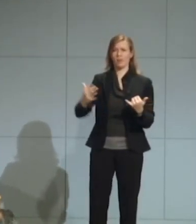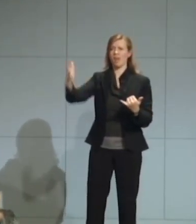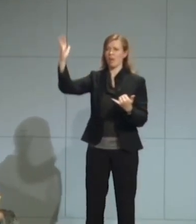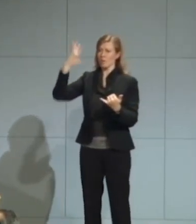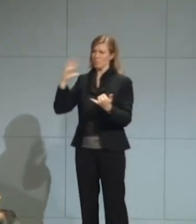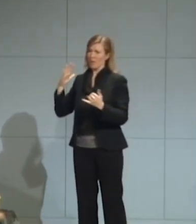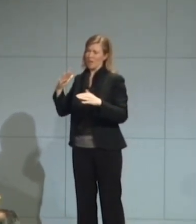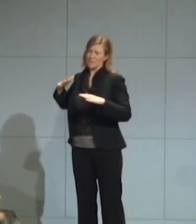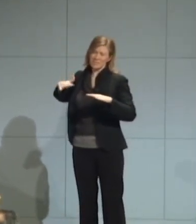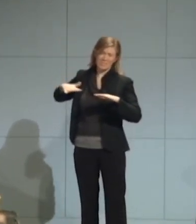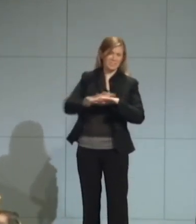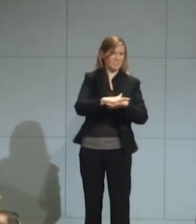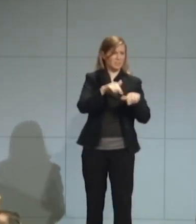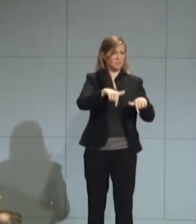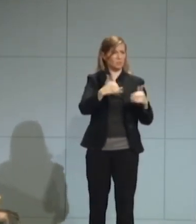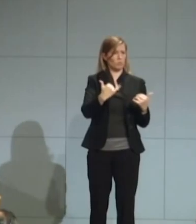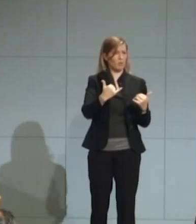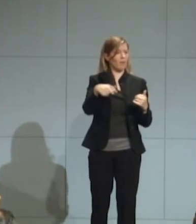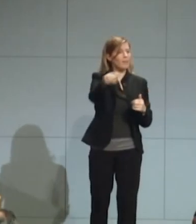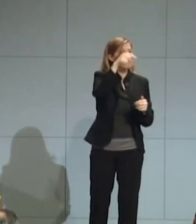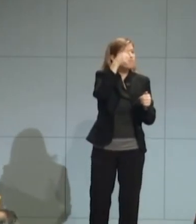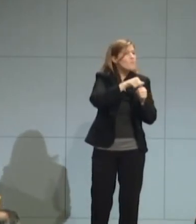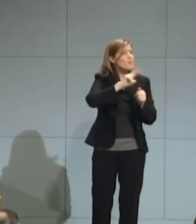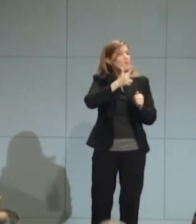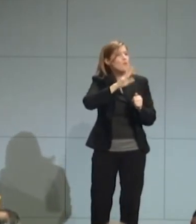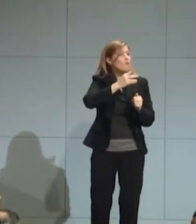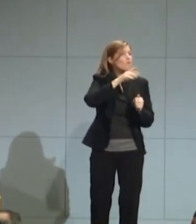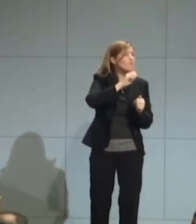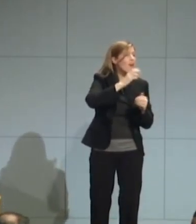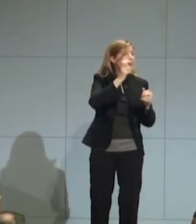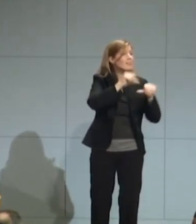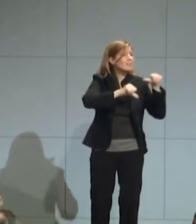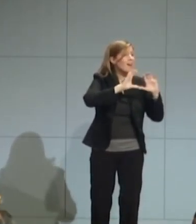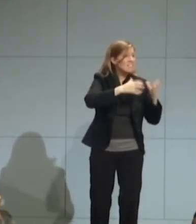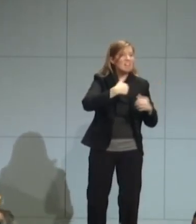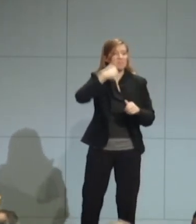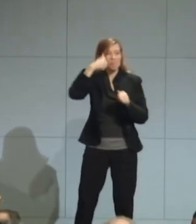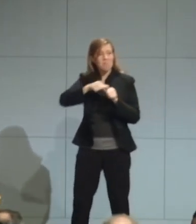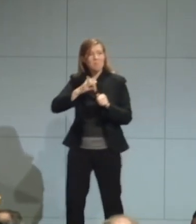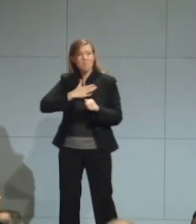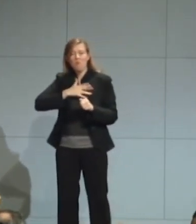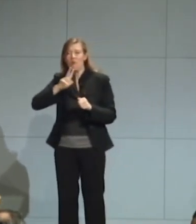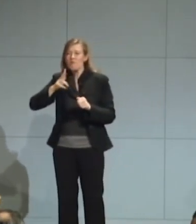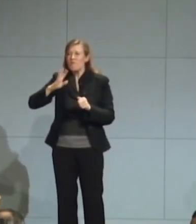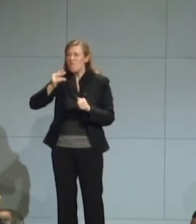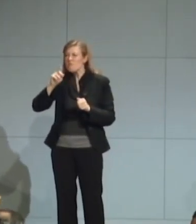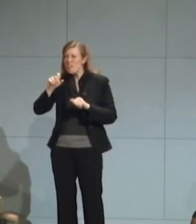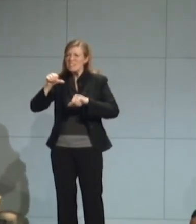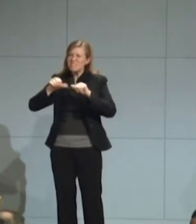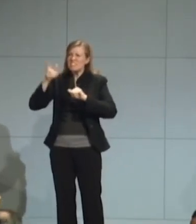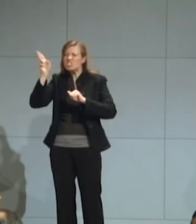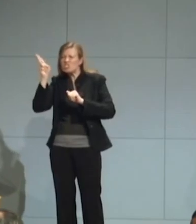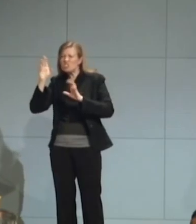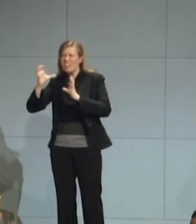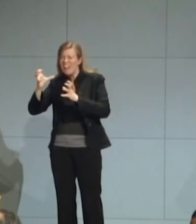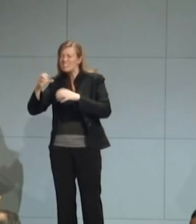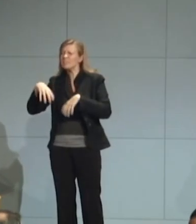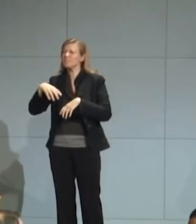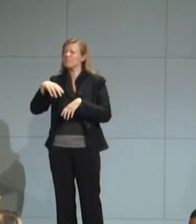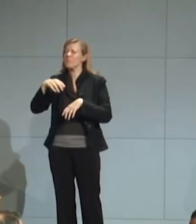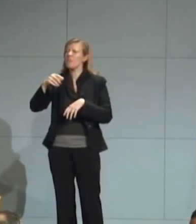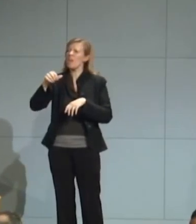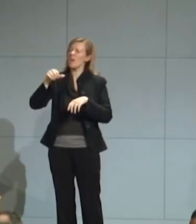in 1988 and again in 1991. No one would say that her election meant